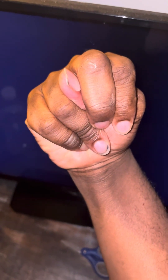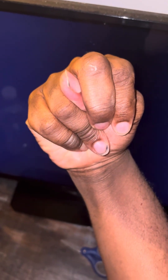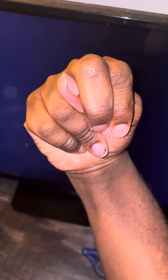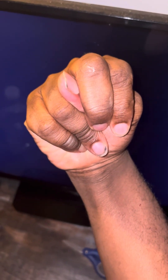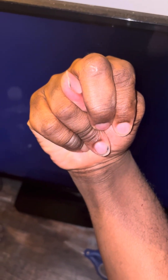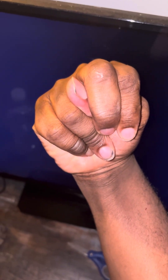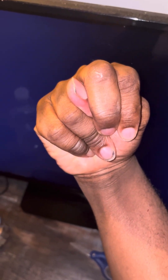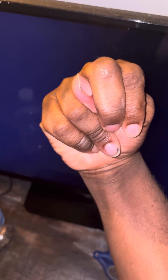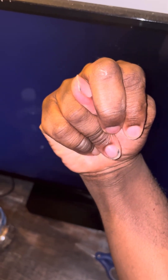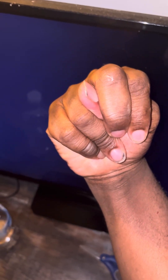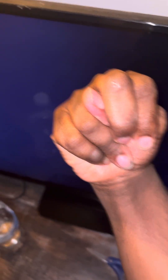N,